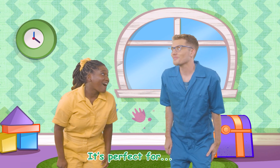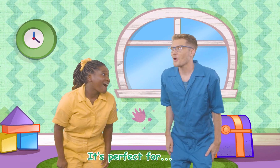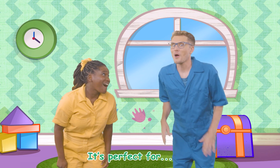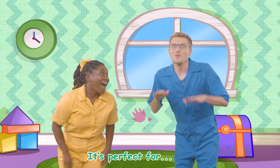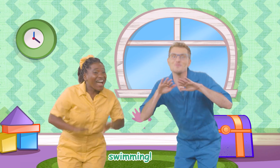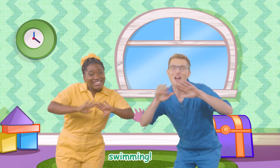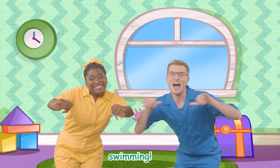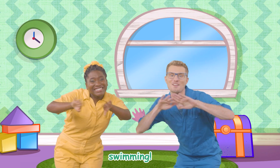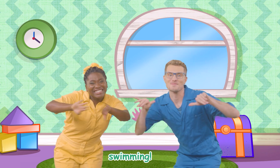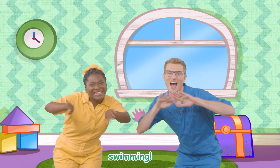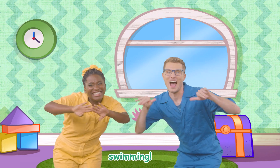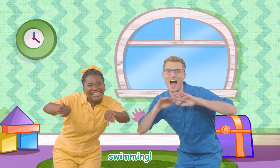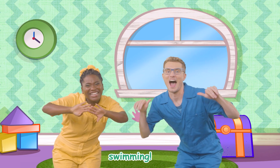for swimming!